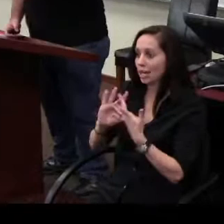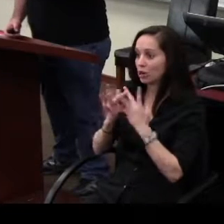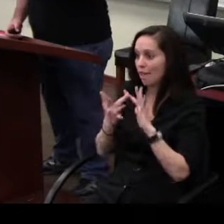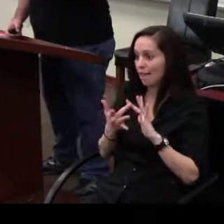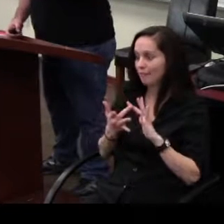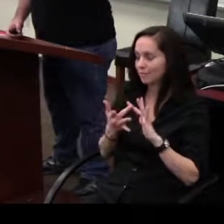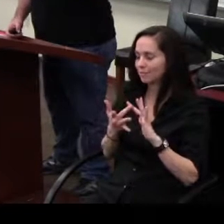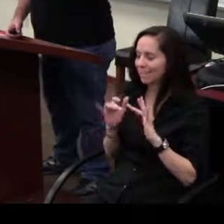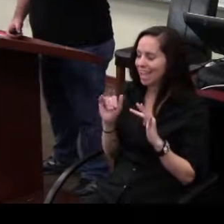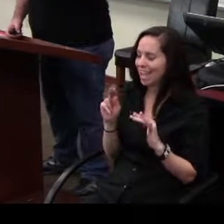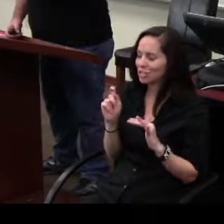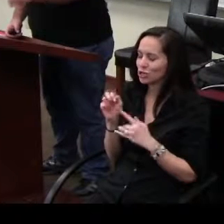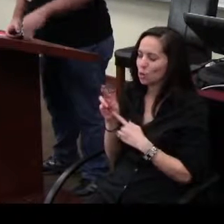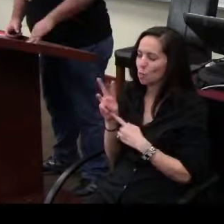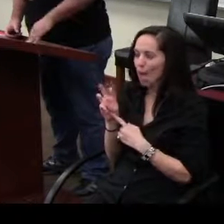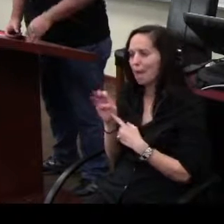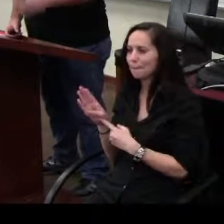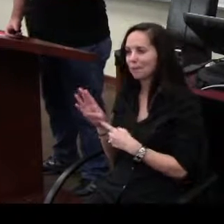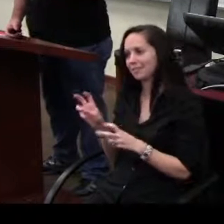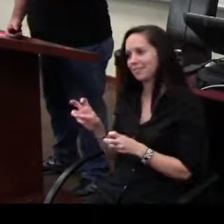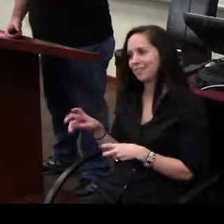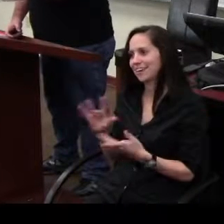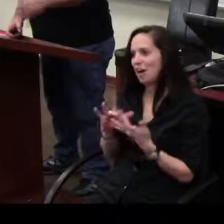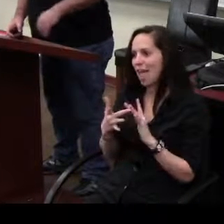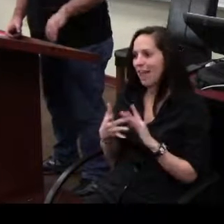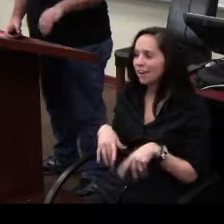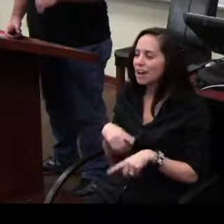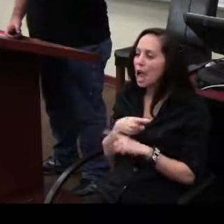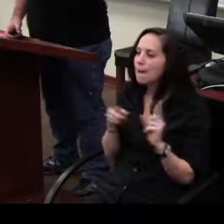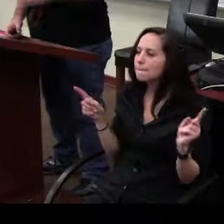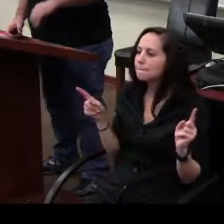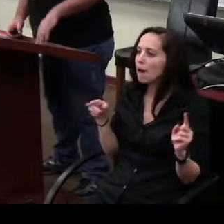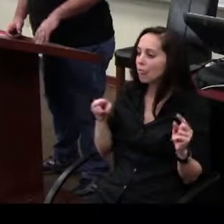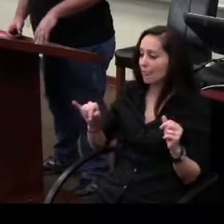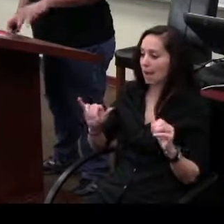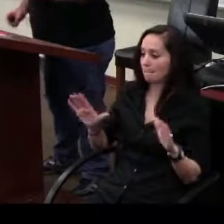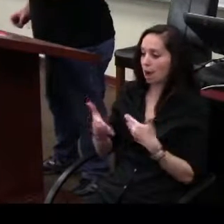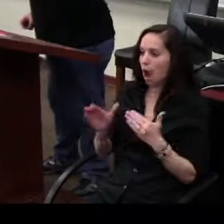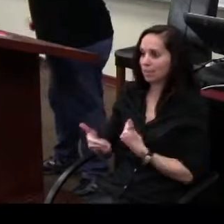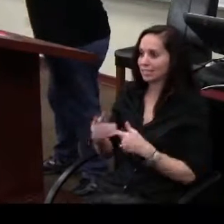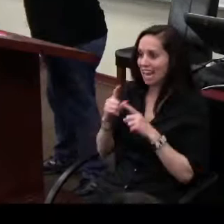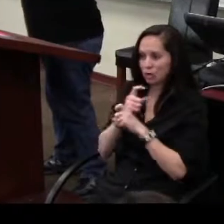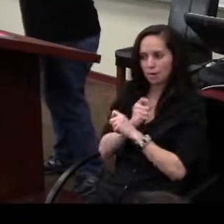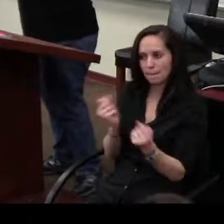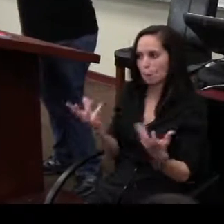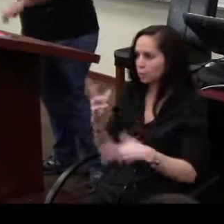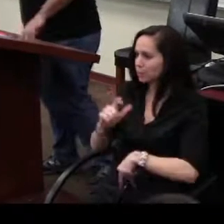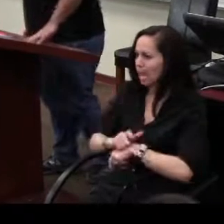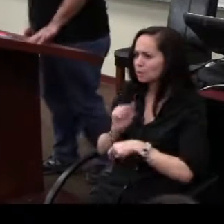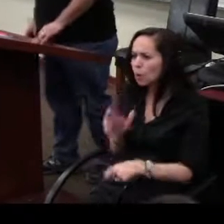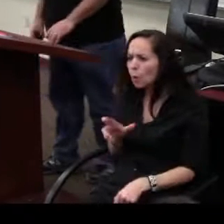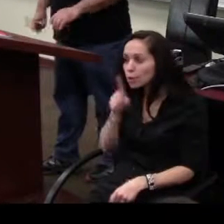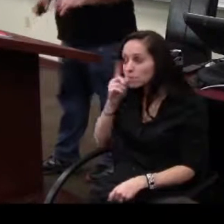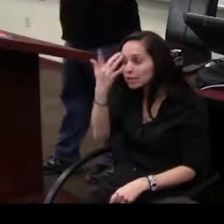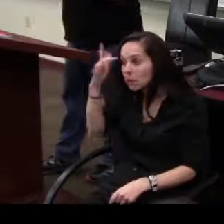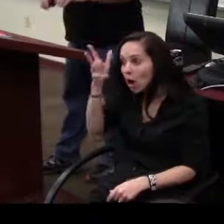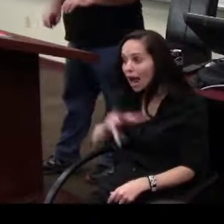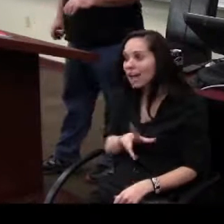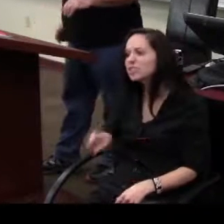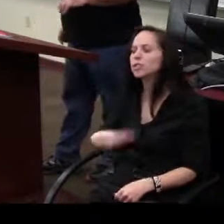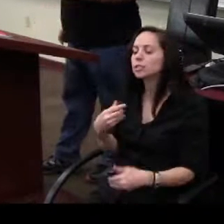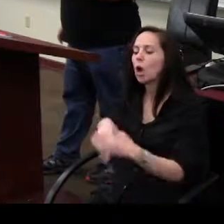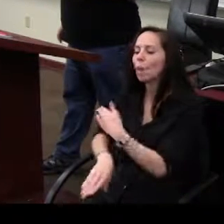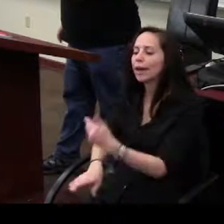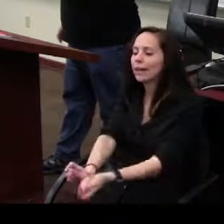interwebs. And in some cases, these boxes had been encrypted multiple times, or the really smart guys just go in